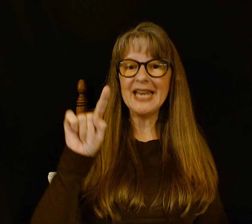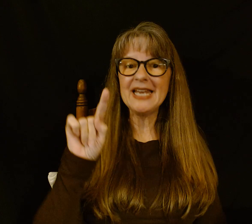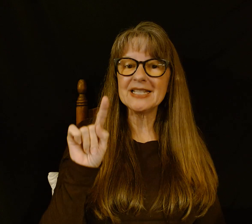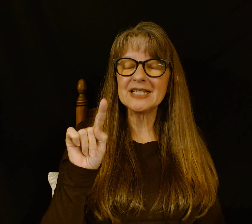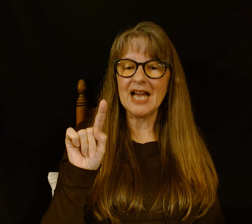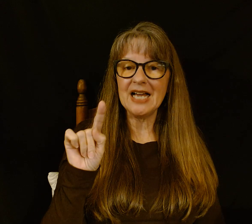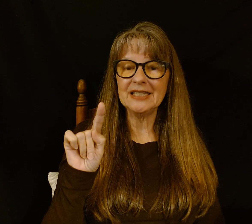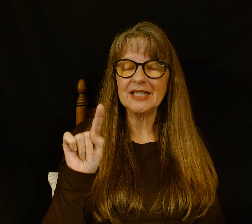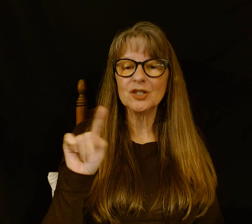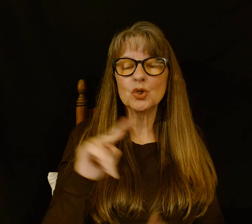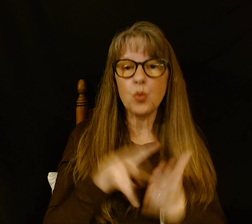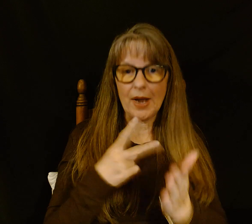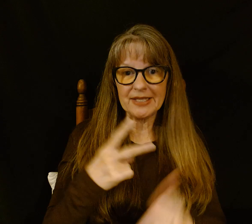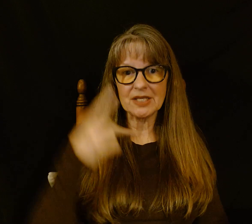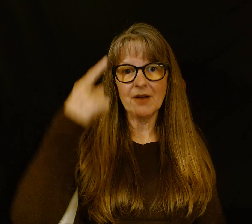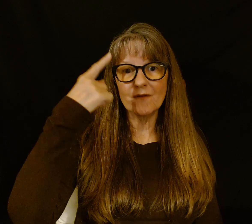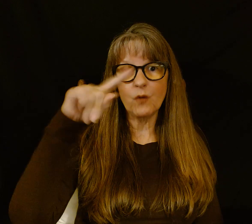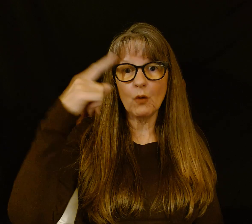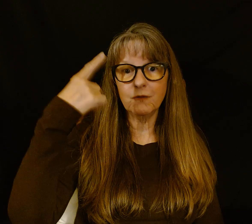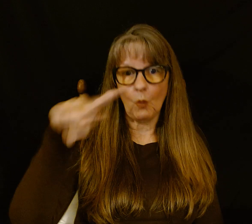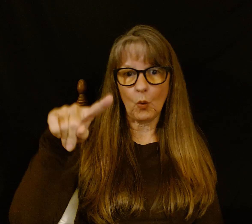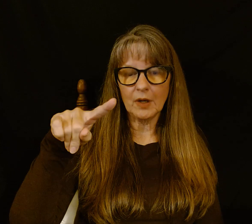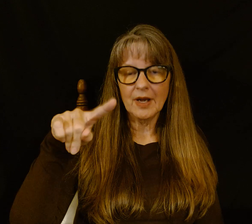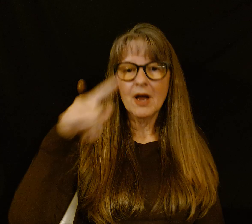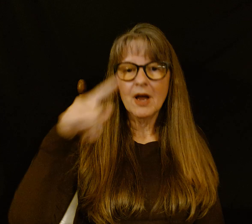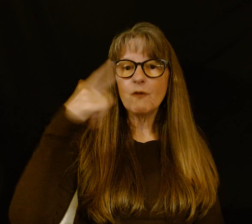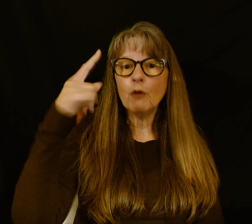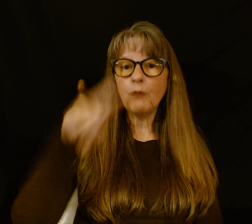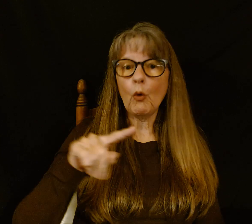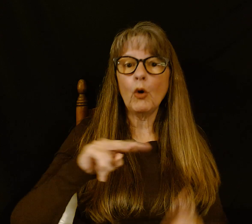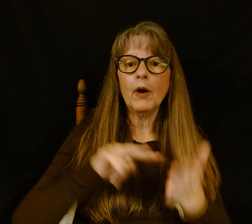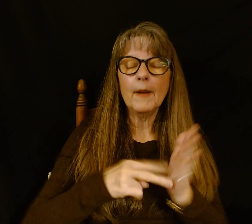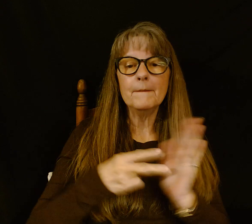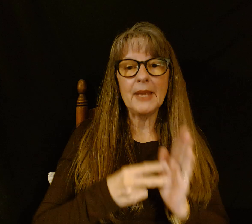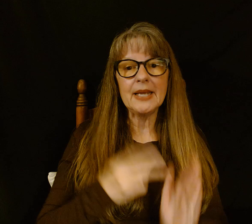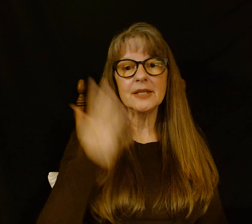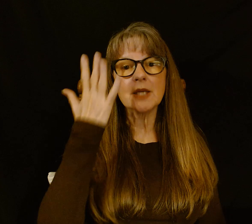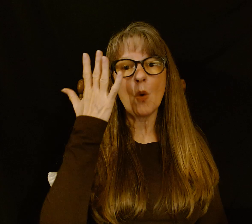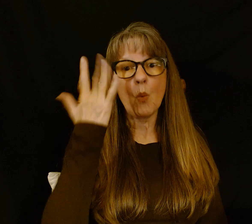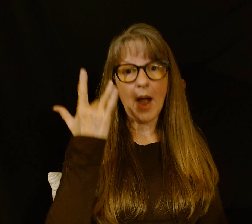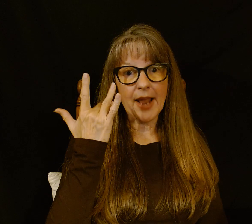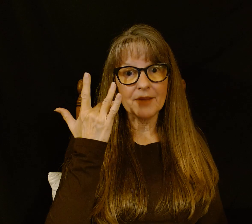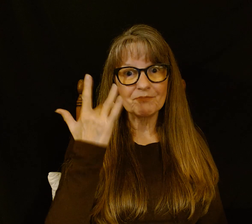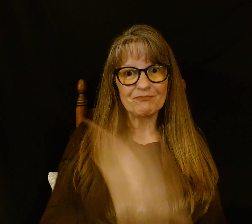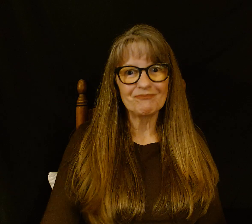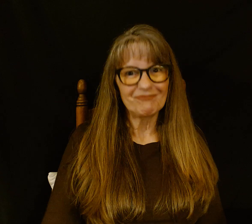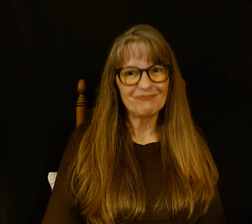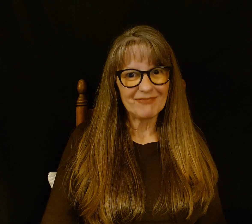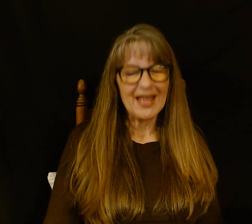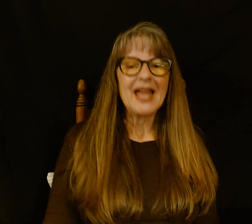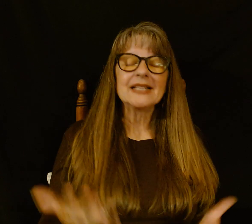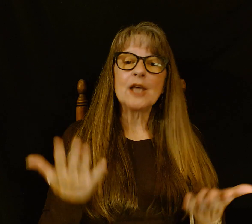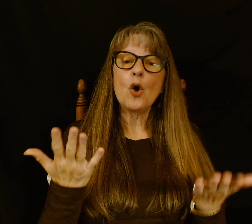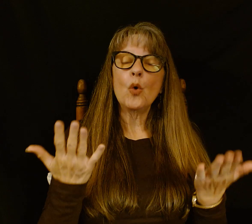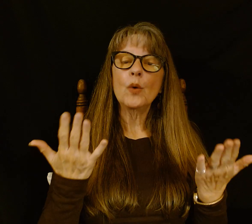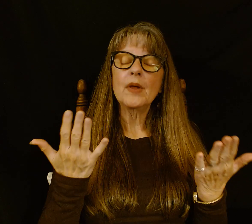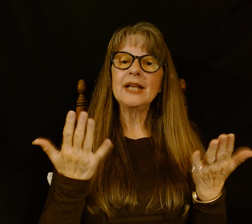is done twice. 4-4. 4-4 means why. So it's